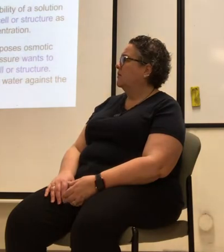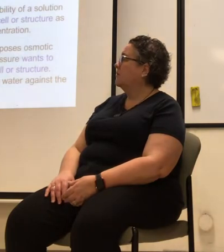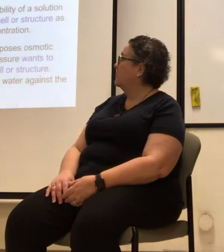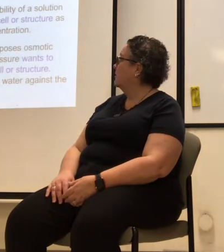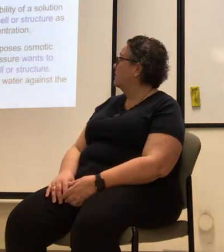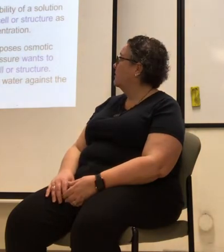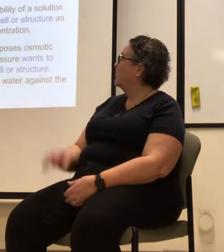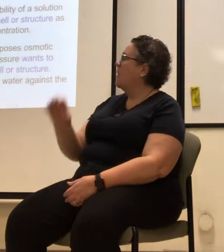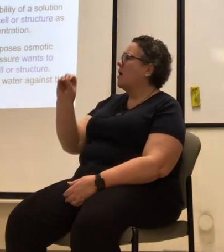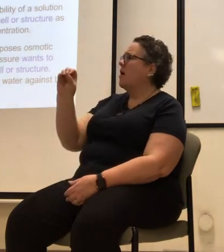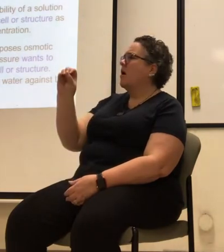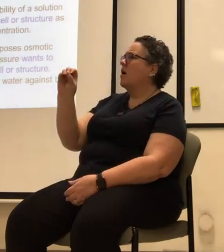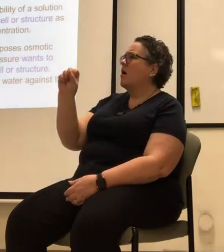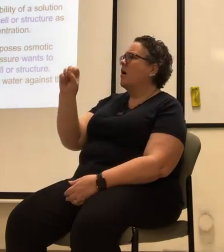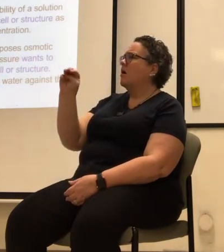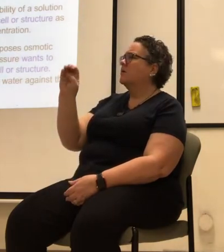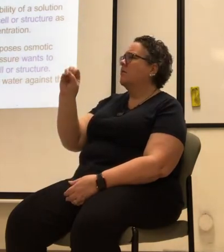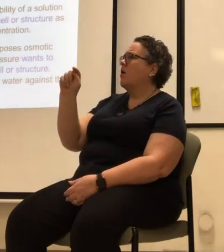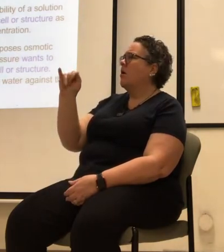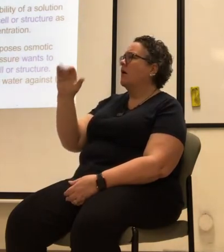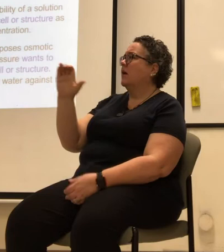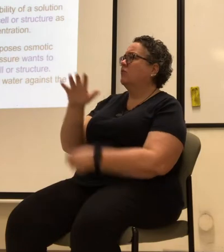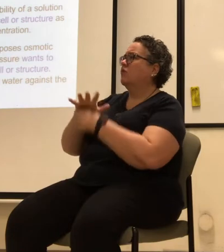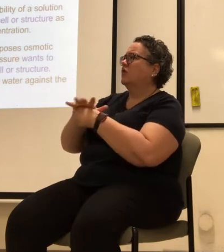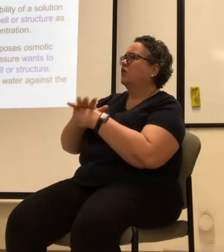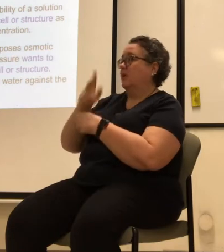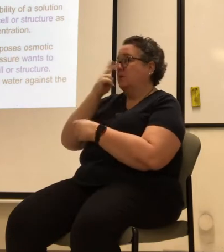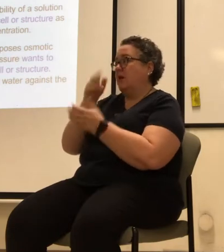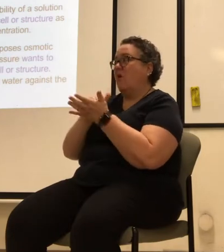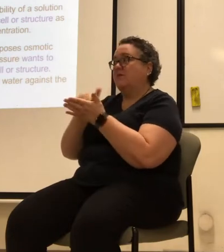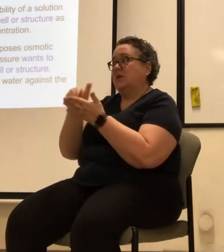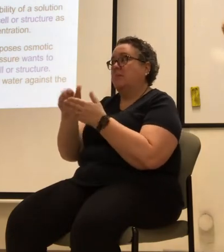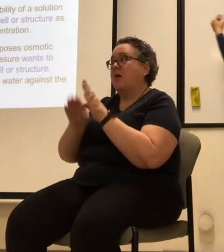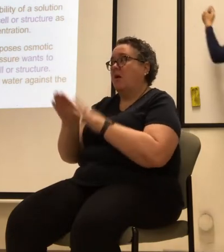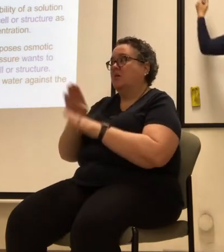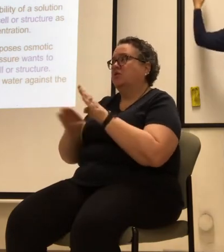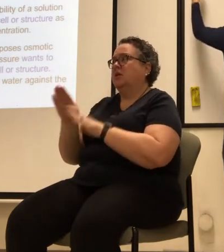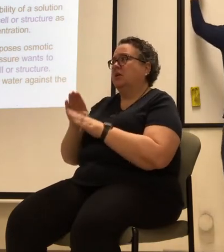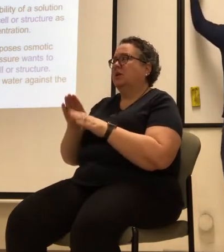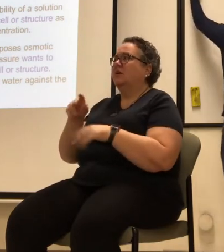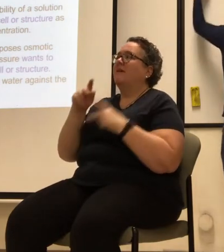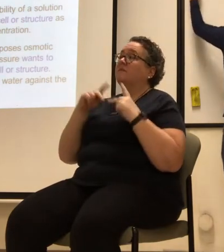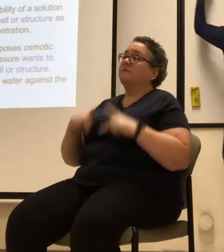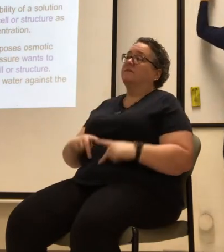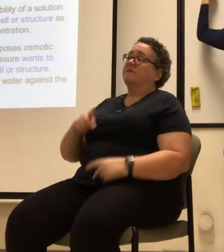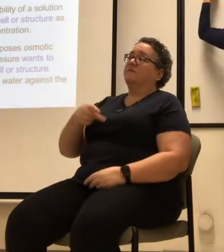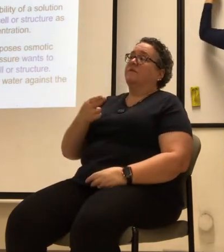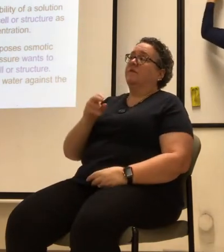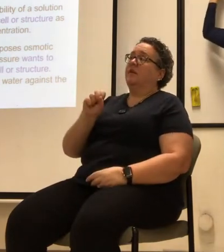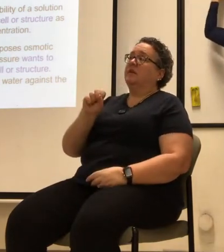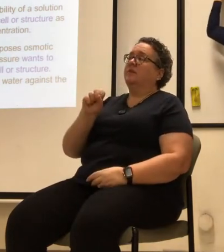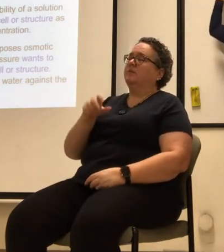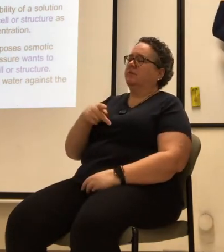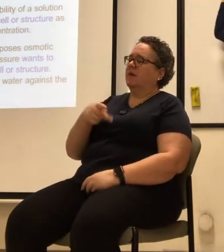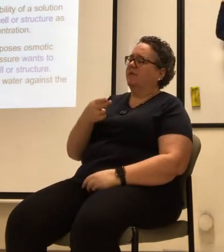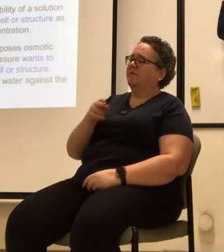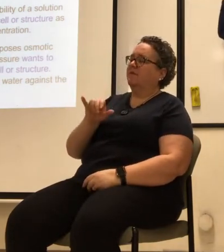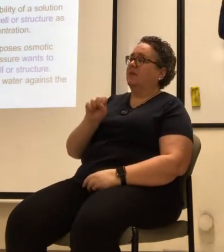What is osmotic pressure? You see a lot, you see it a lot in biology, physiology too, osmotic pressure.